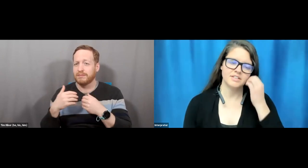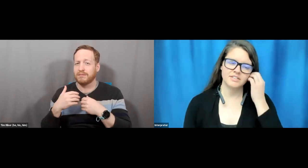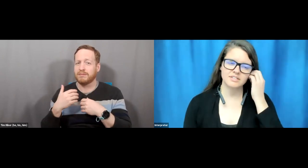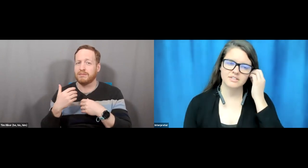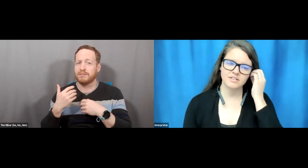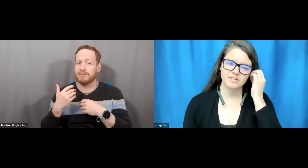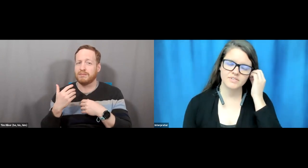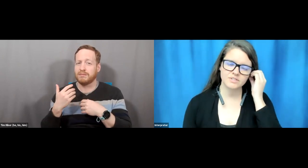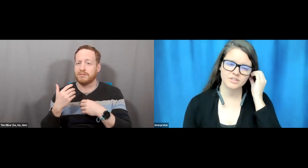this fiscal year.